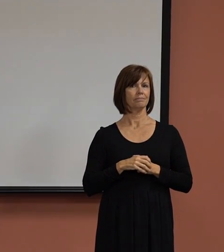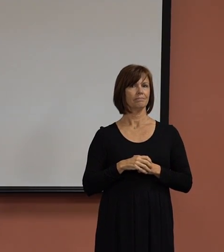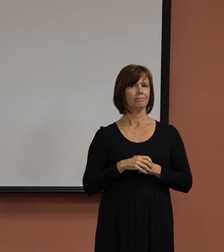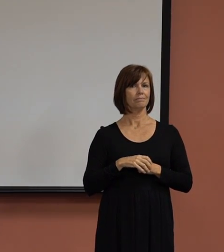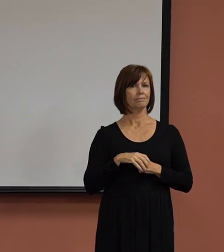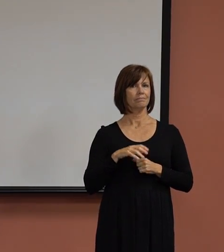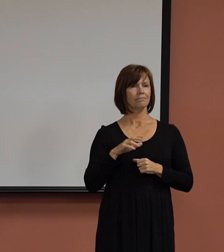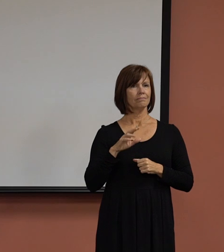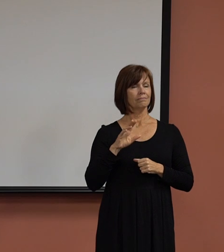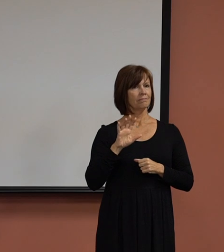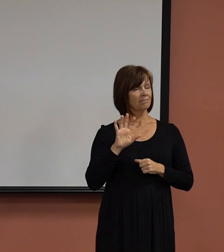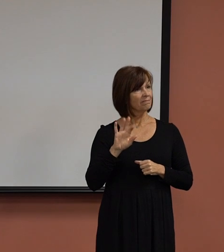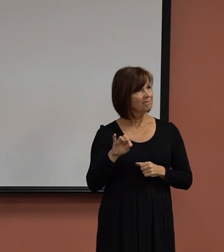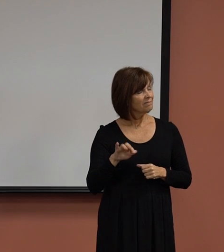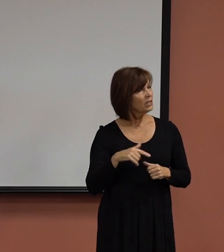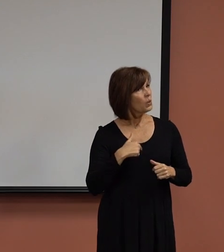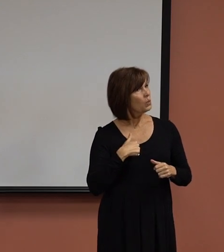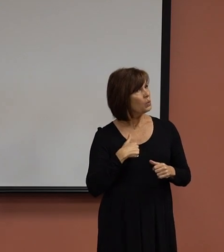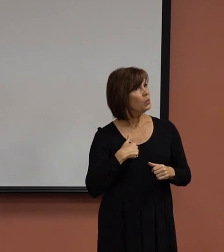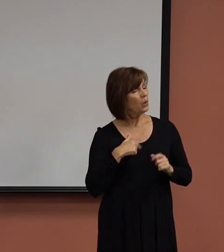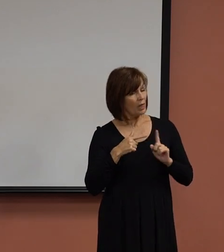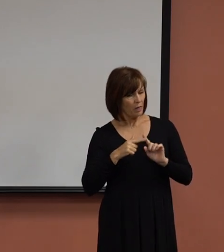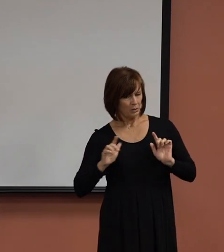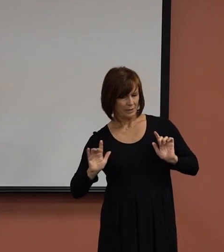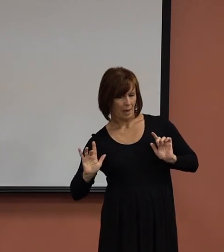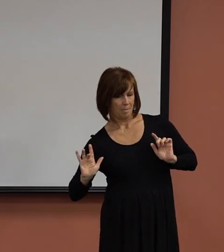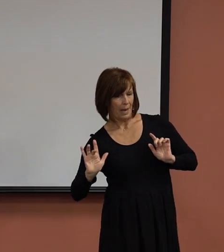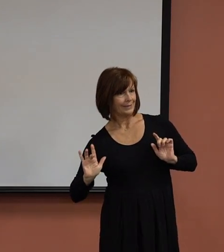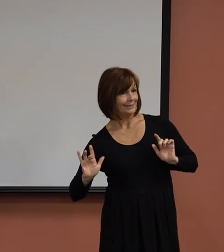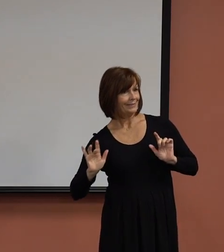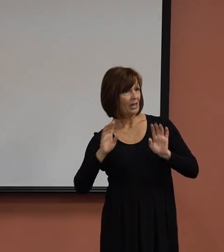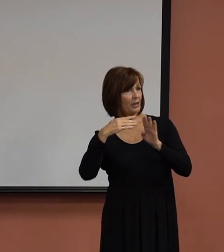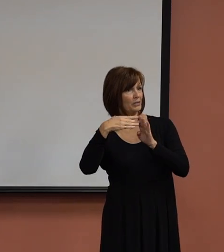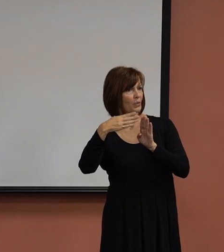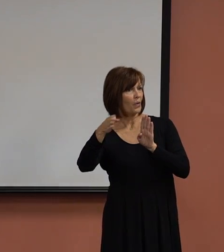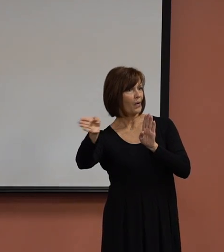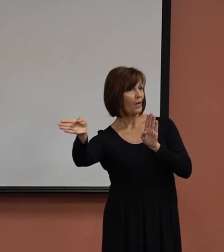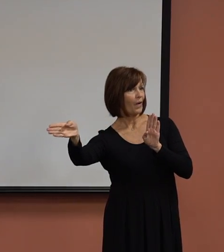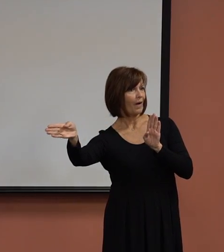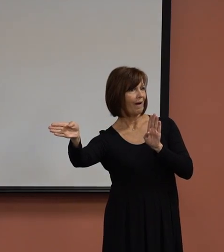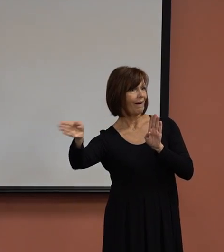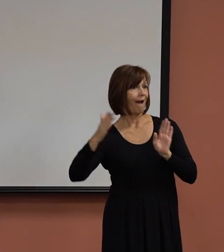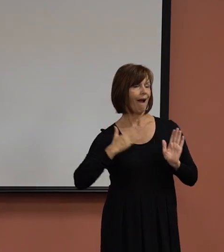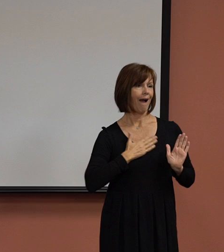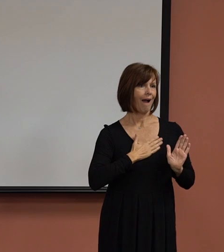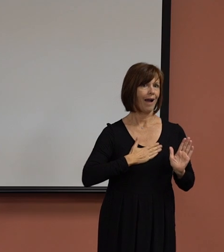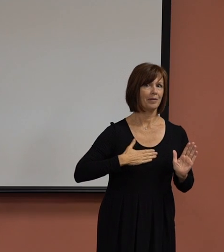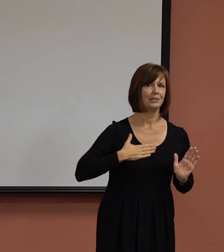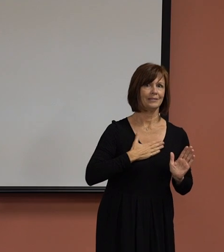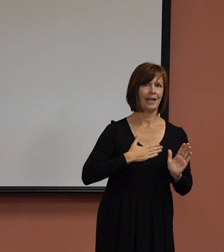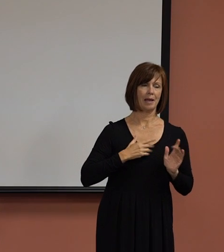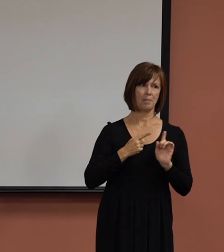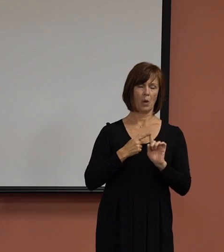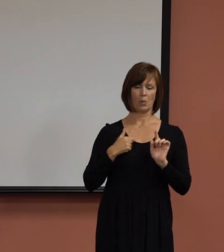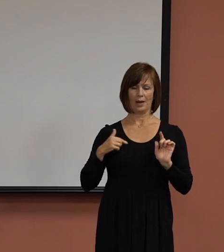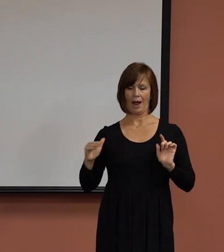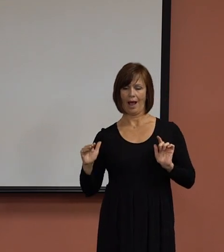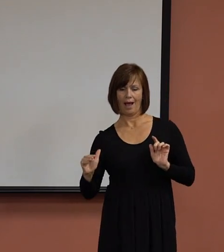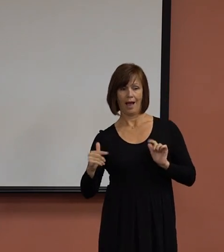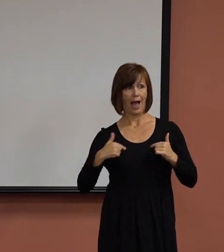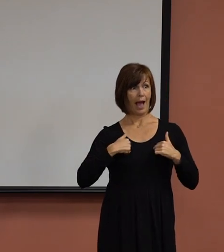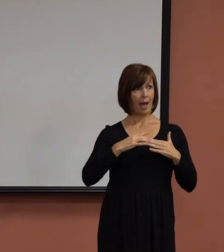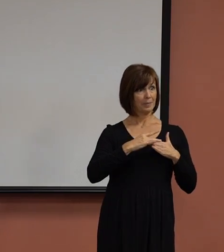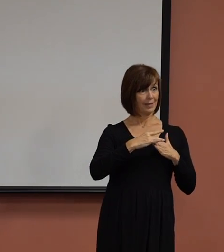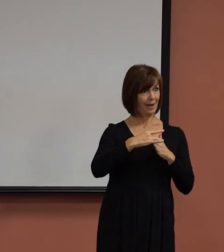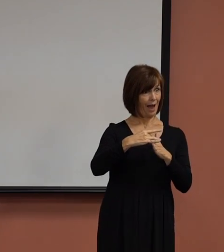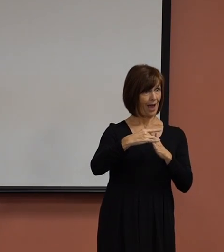for the buttons to open up the door. When I was the guy, the door hit my partner. It's hard